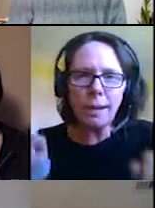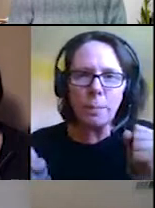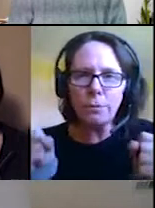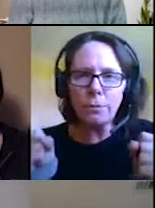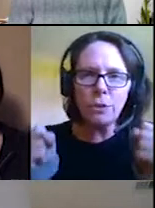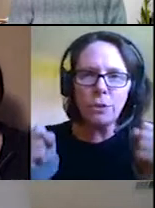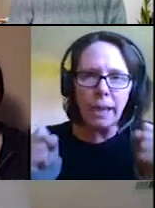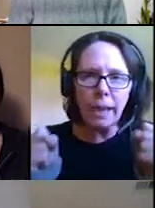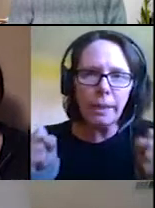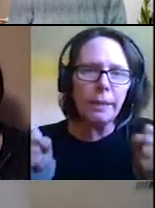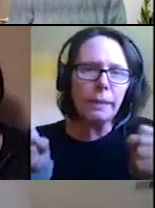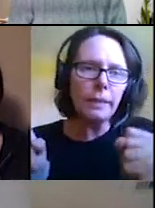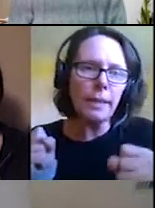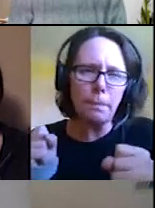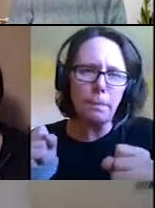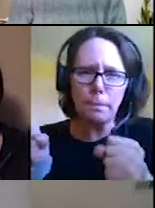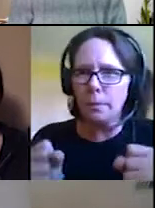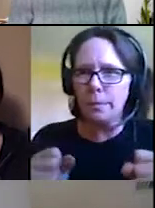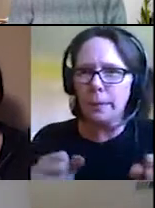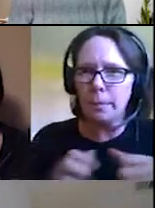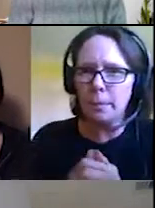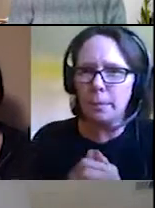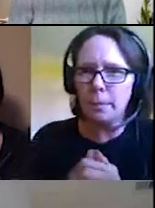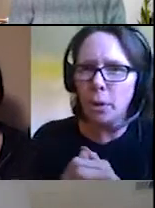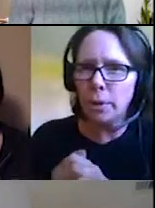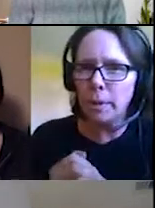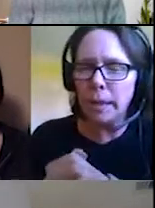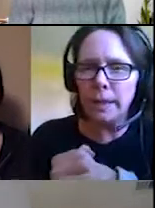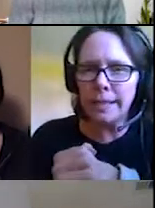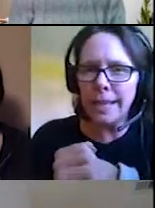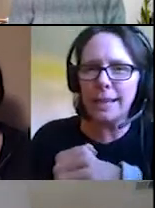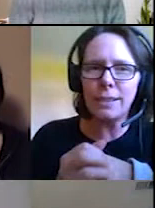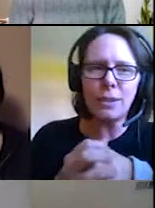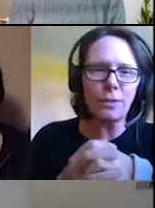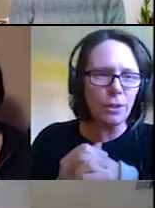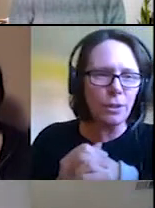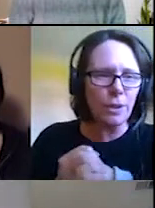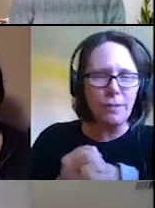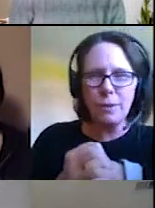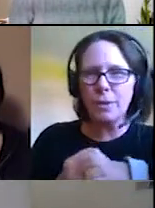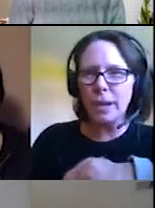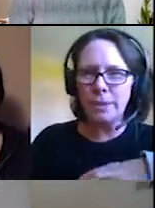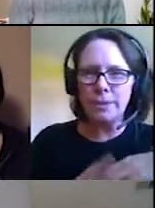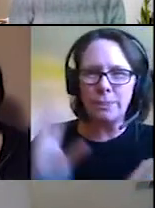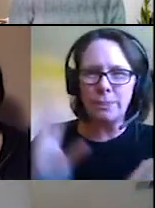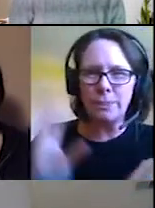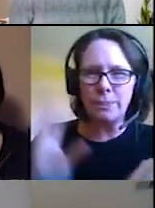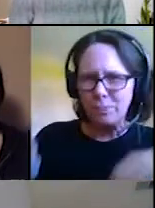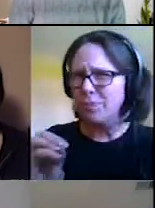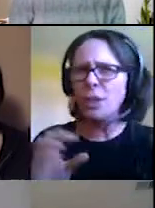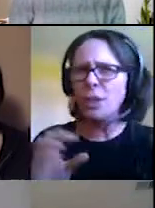bit hung up on fringe vocabulary, and hopefully people know what I mean when I say that. Those fringe vocabularies